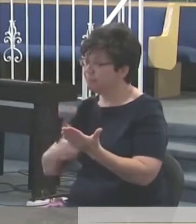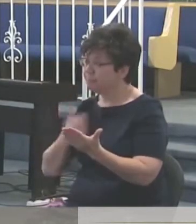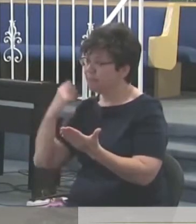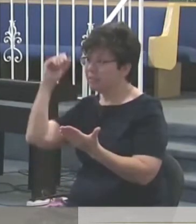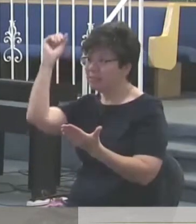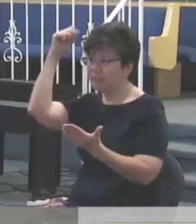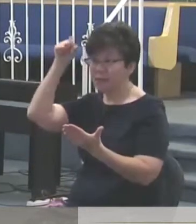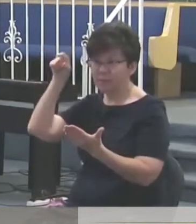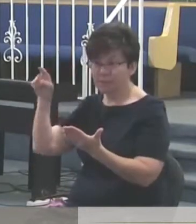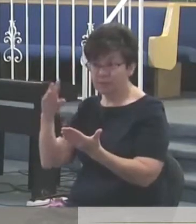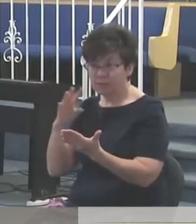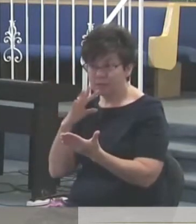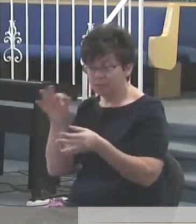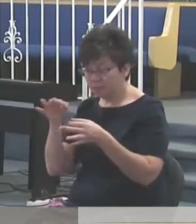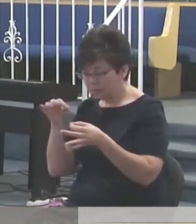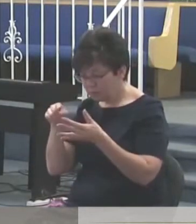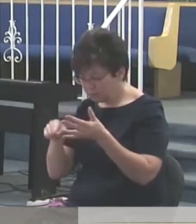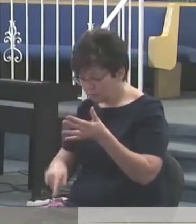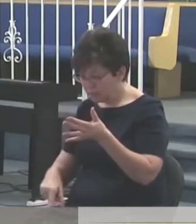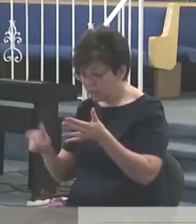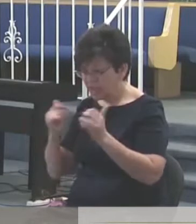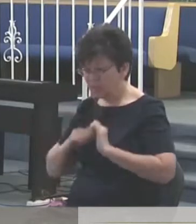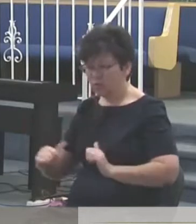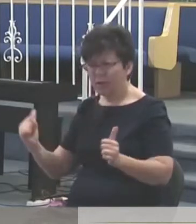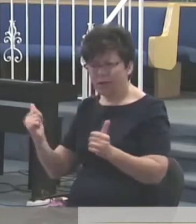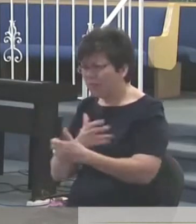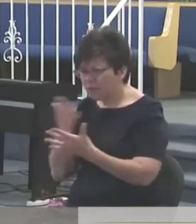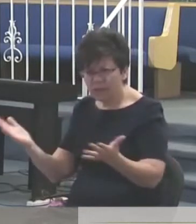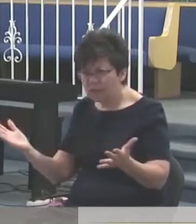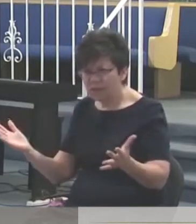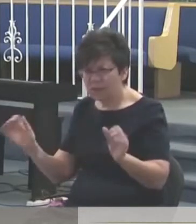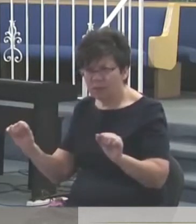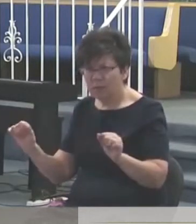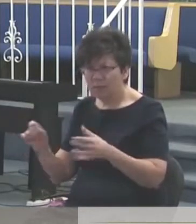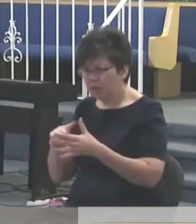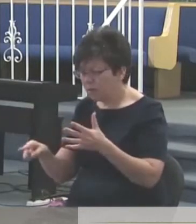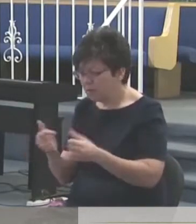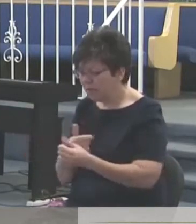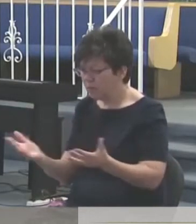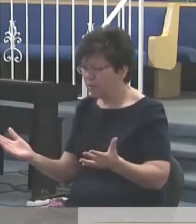Solomon talked about the fact that he tried everything under the sun.